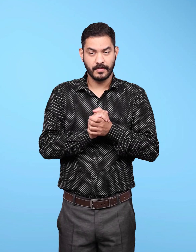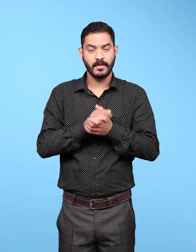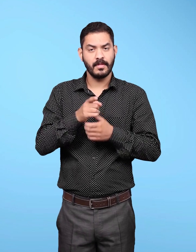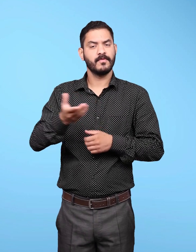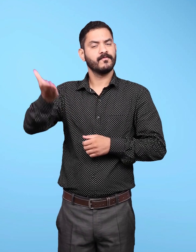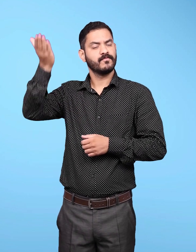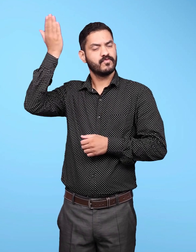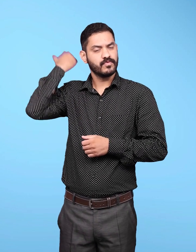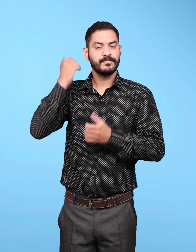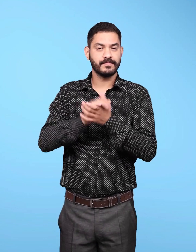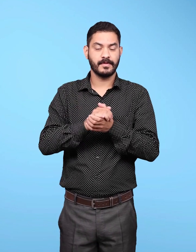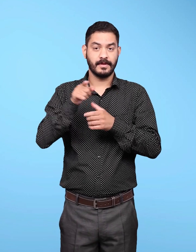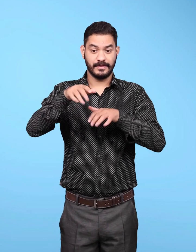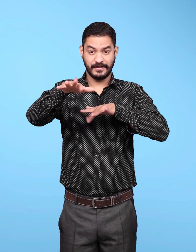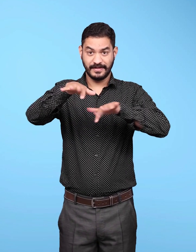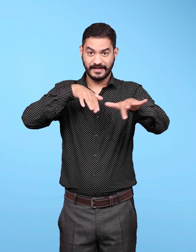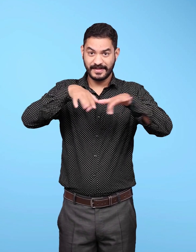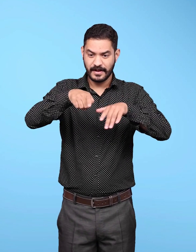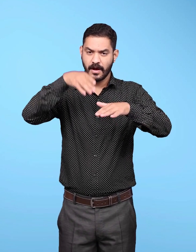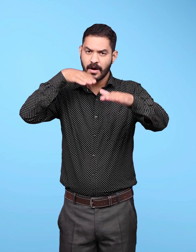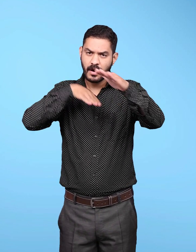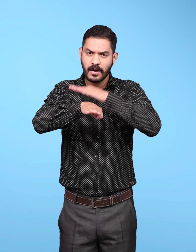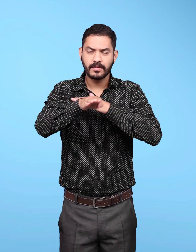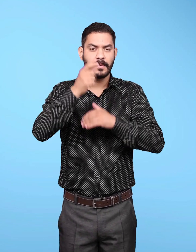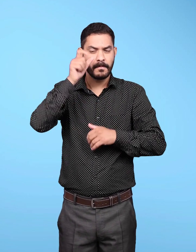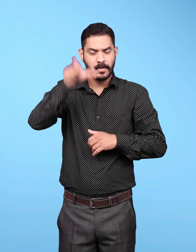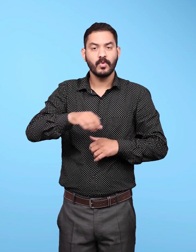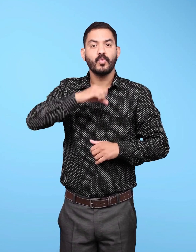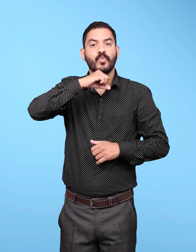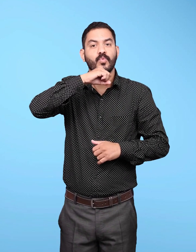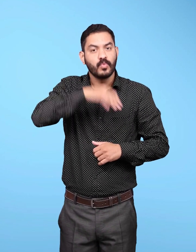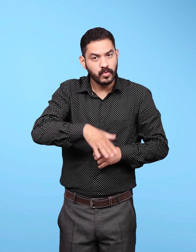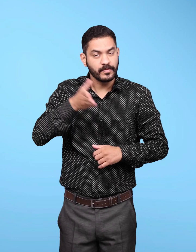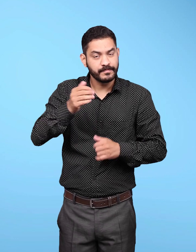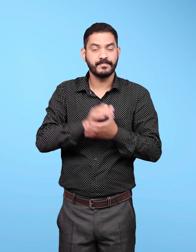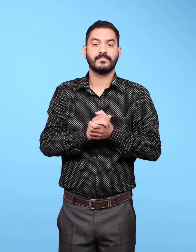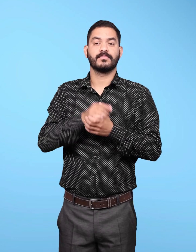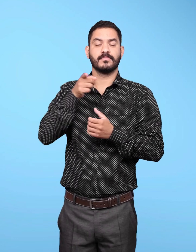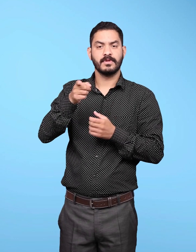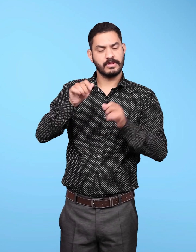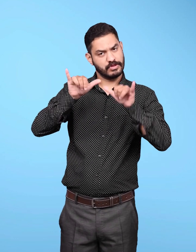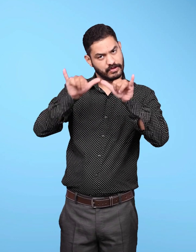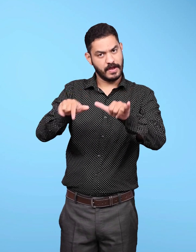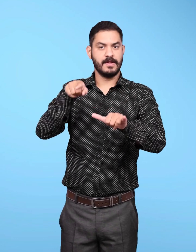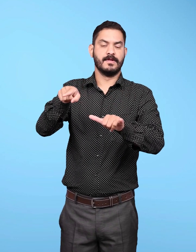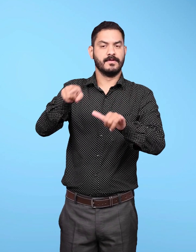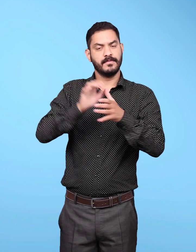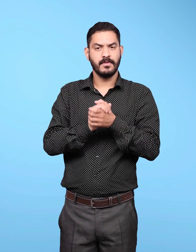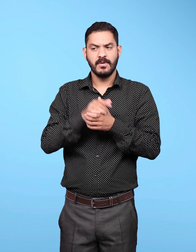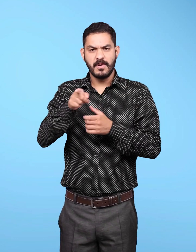Once upon a time, there was a clever poor young man who lived in a city. His only resource was